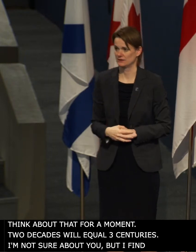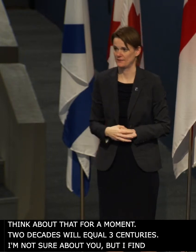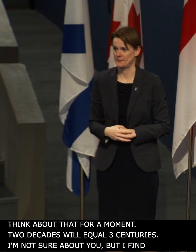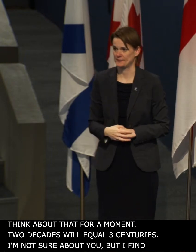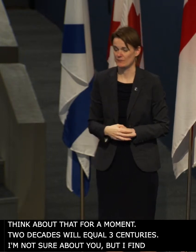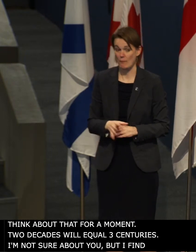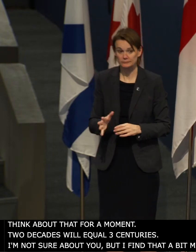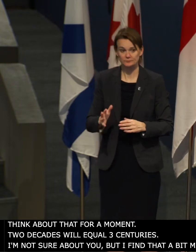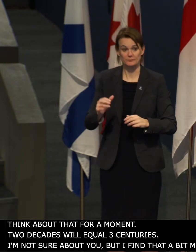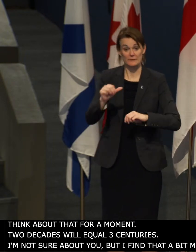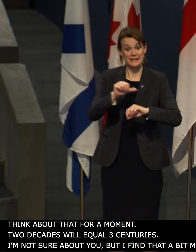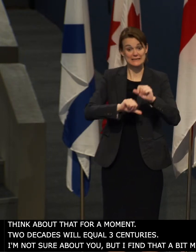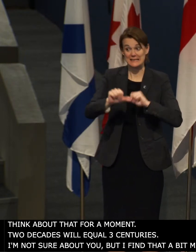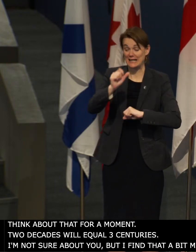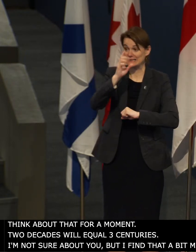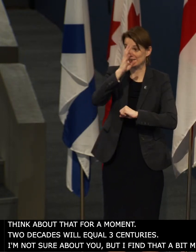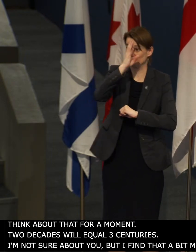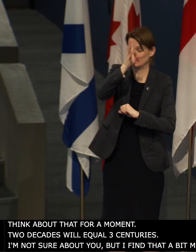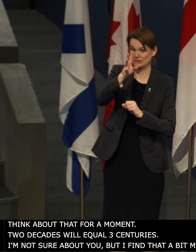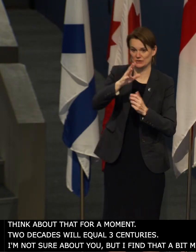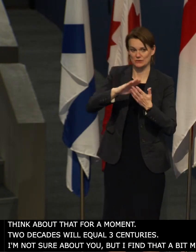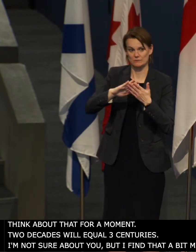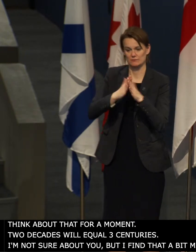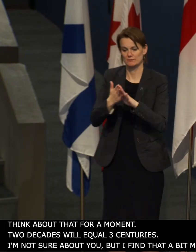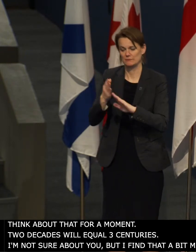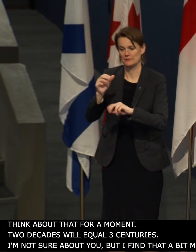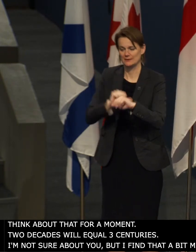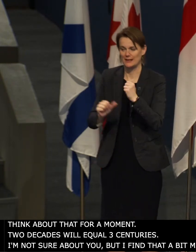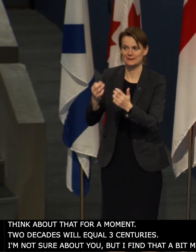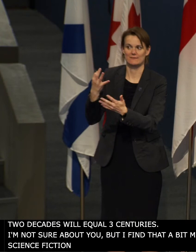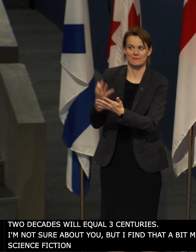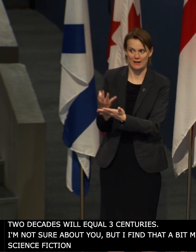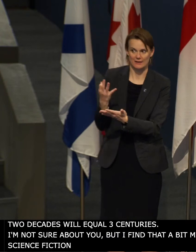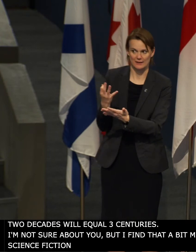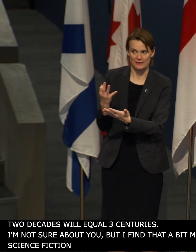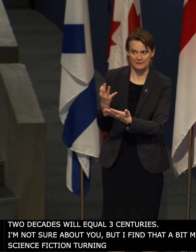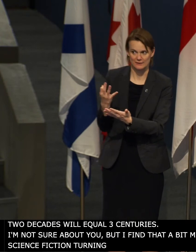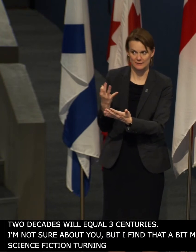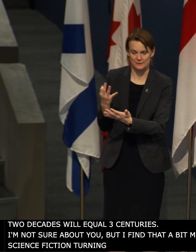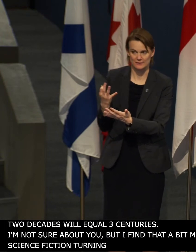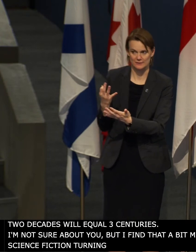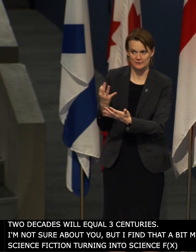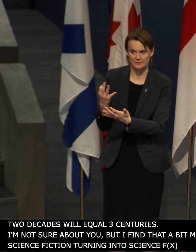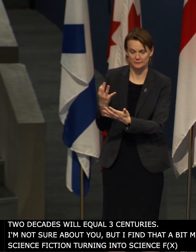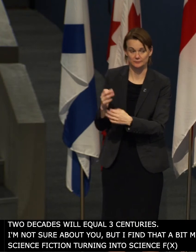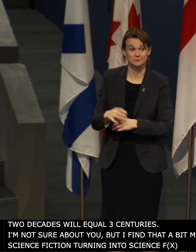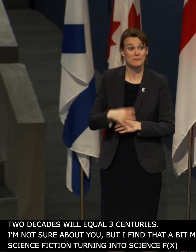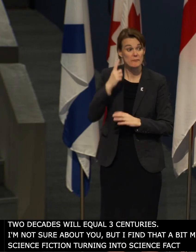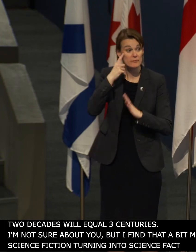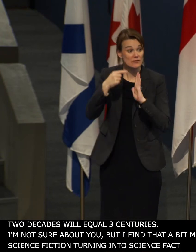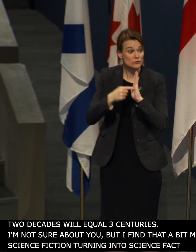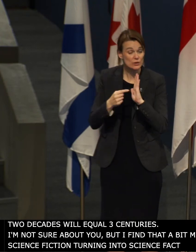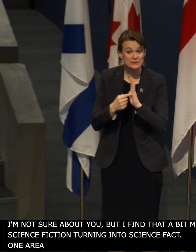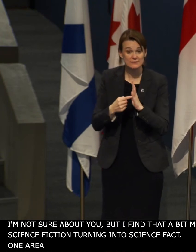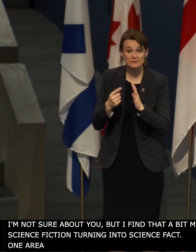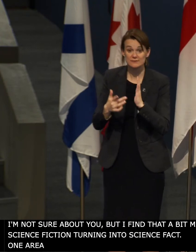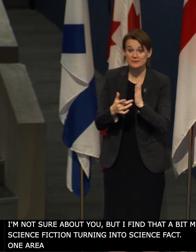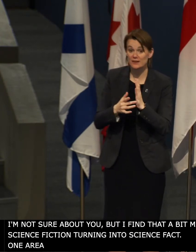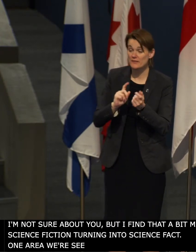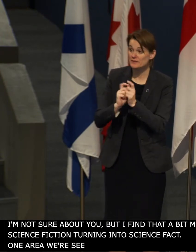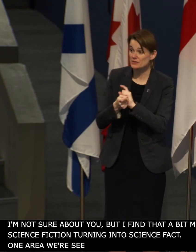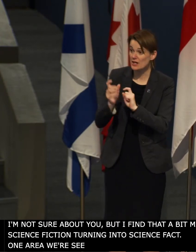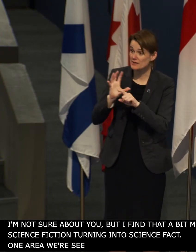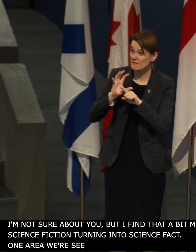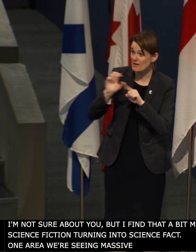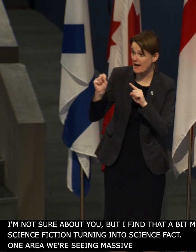experiencing science fiction turning into science fact. Now, one area in which we're seeing massive amounts of